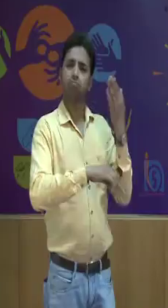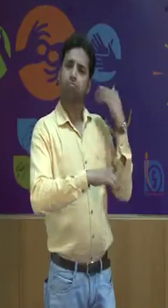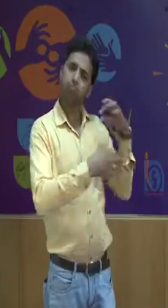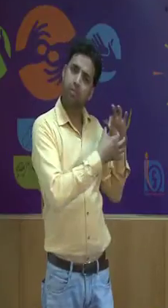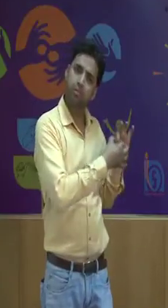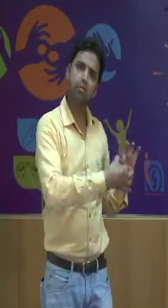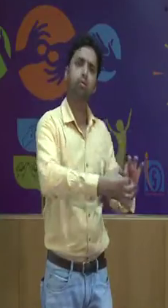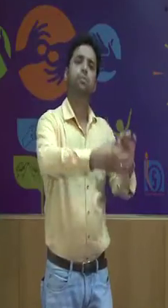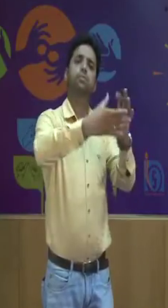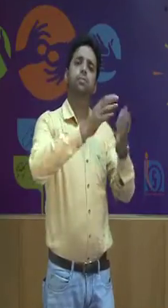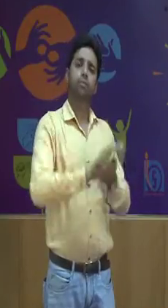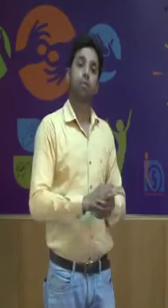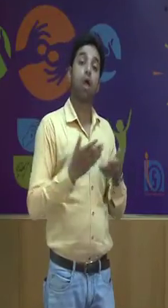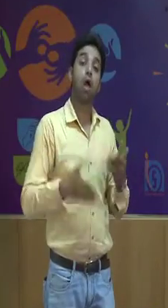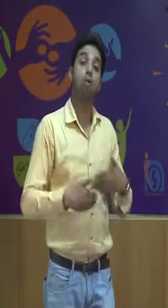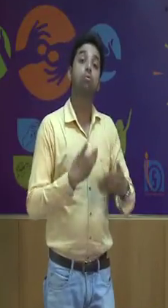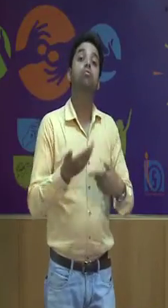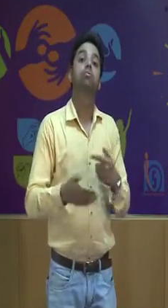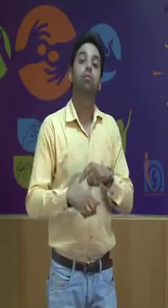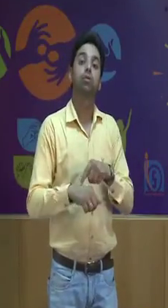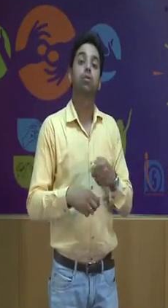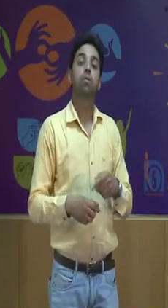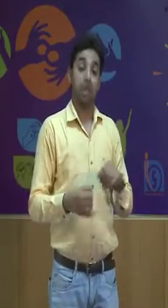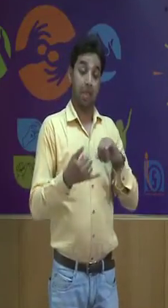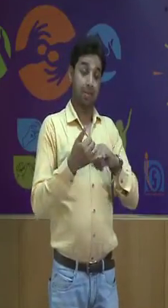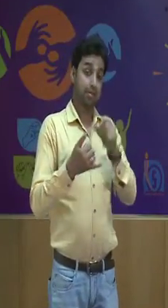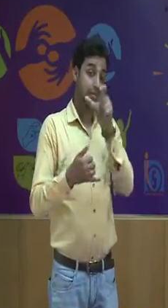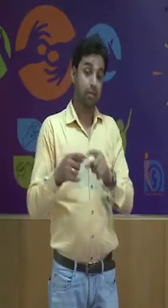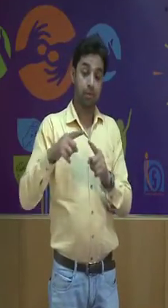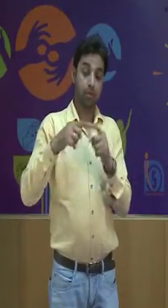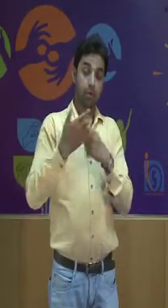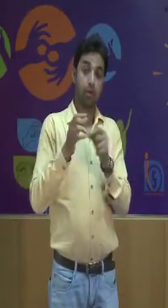However, today the slave trade is not allowed.